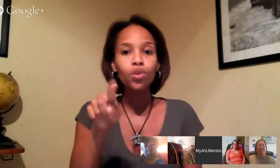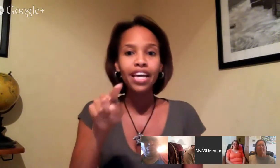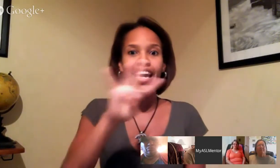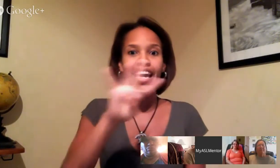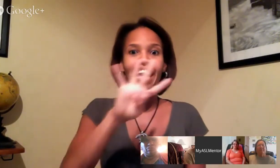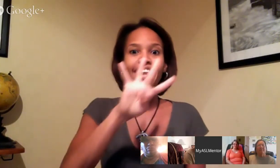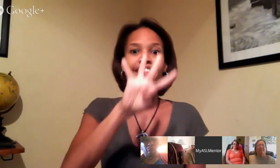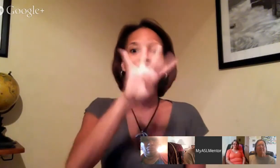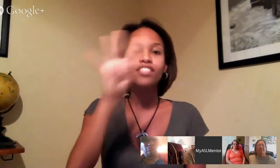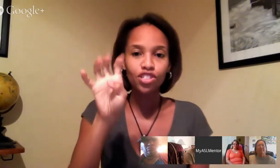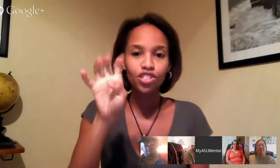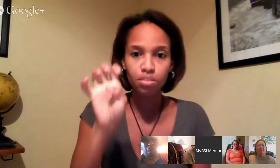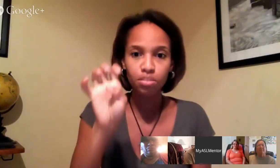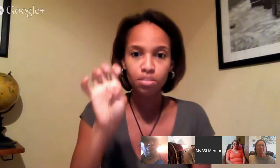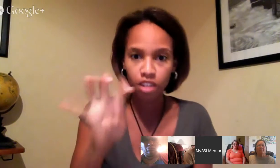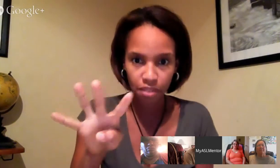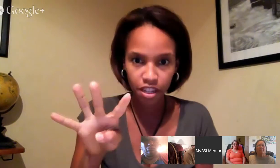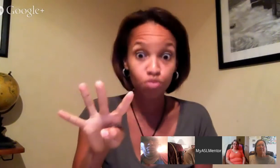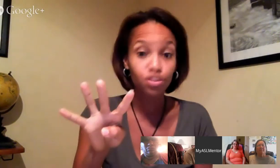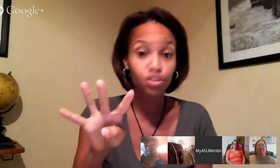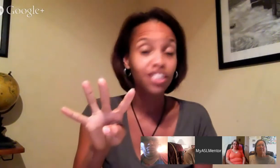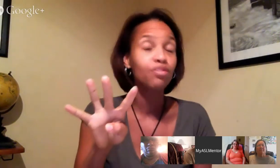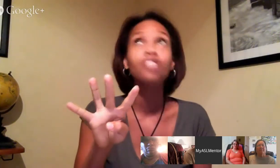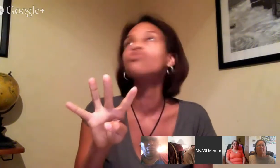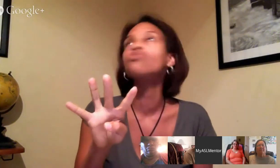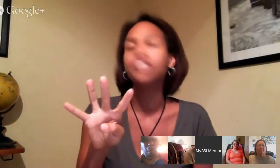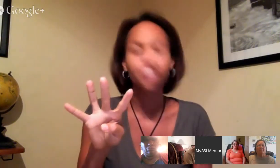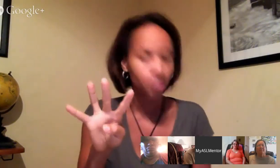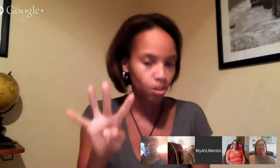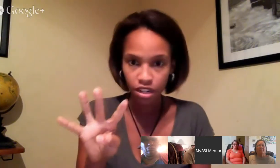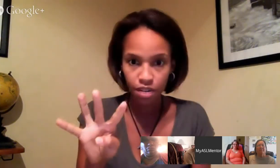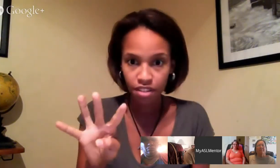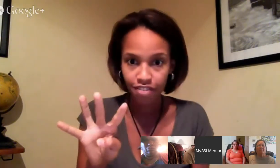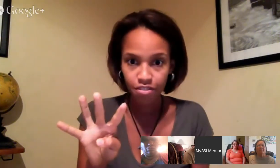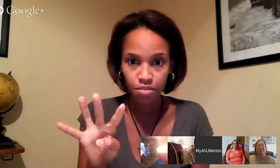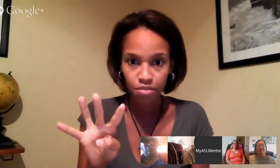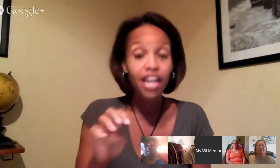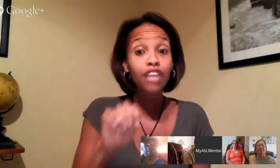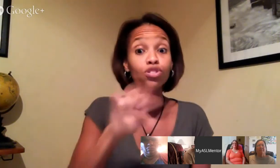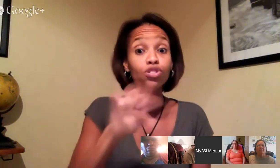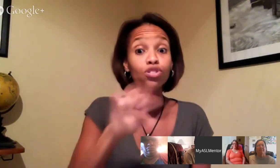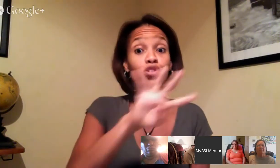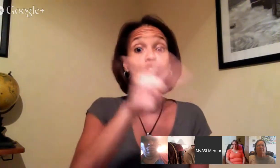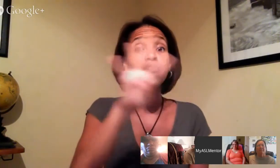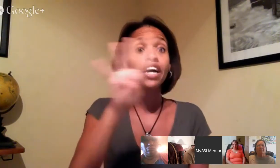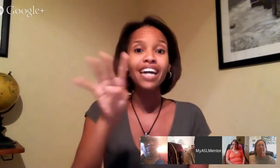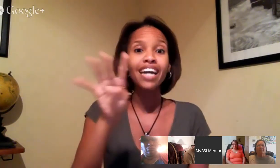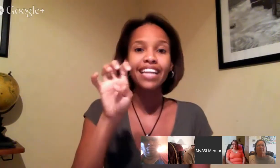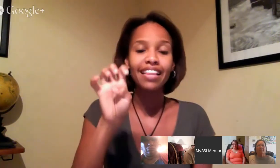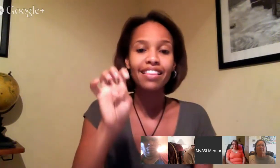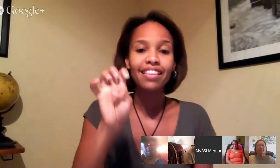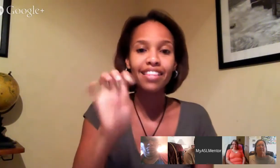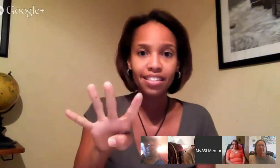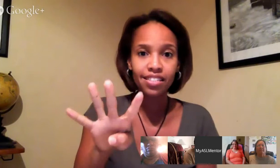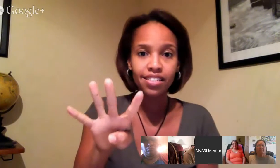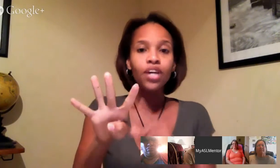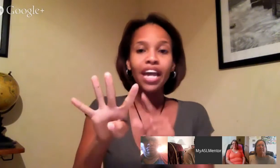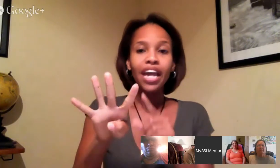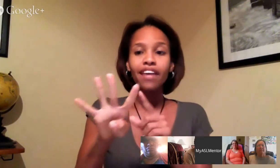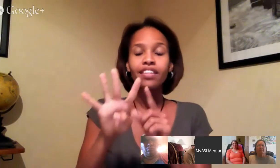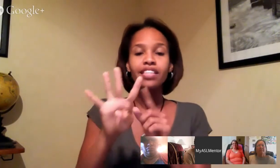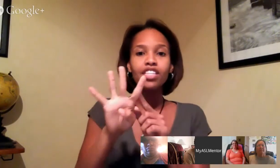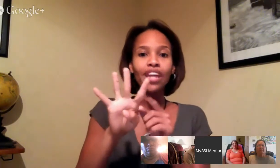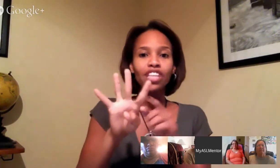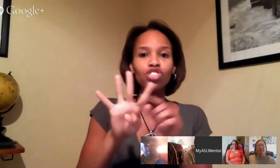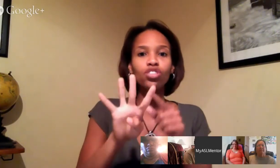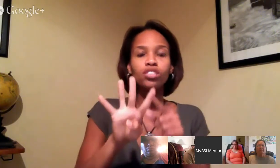more like a this question mark because we really, really, really don't know what's going on with the government, and so you might sign it like this,